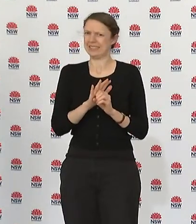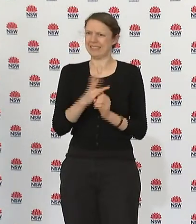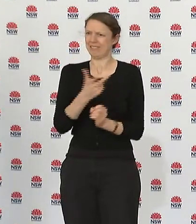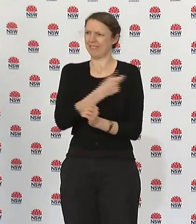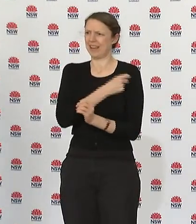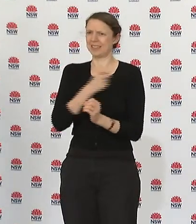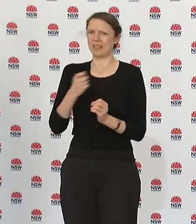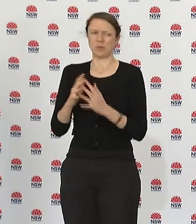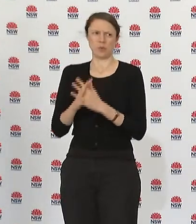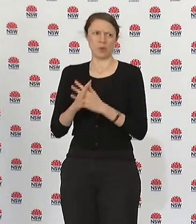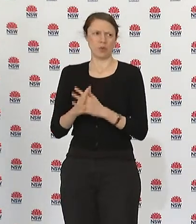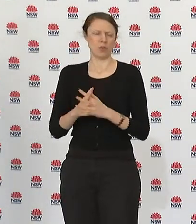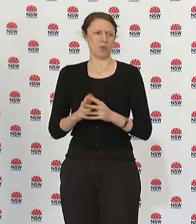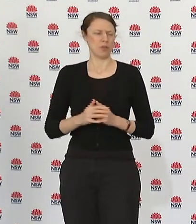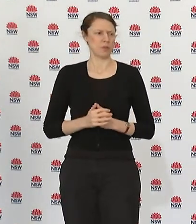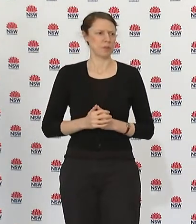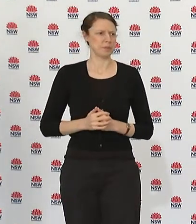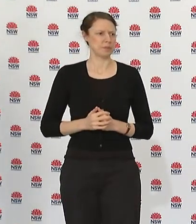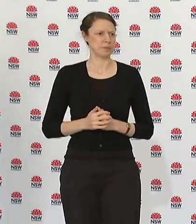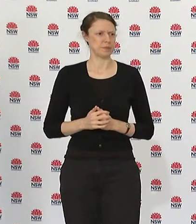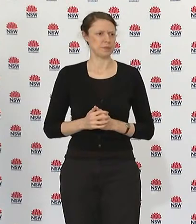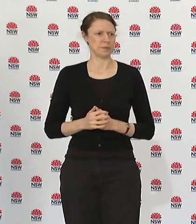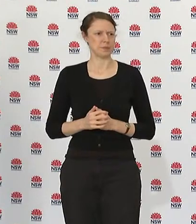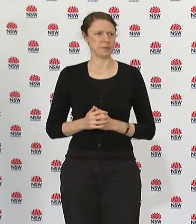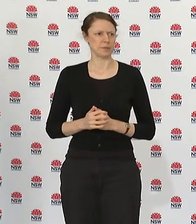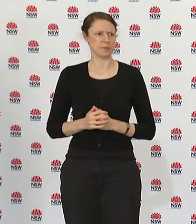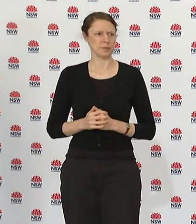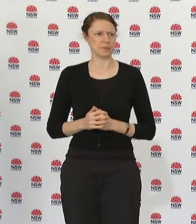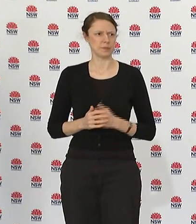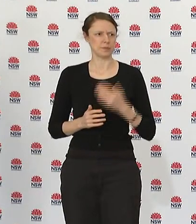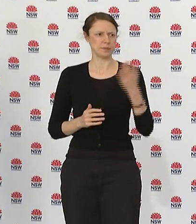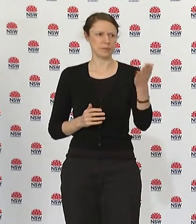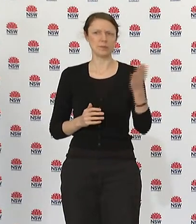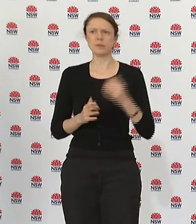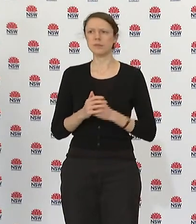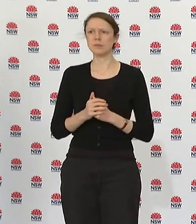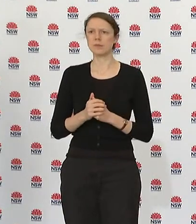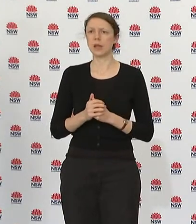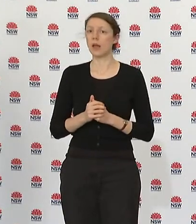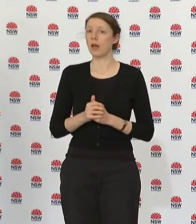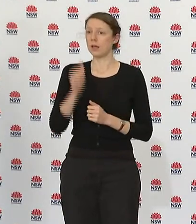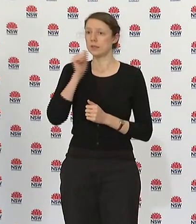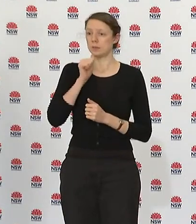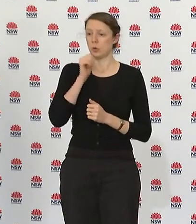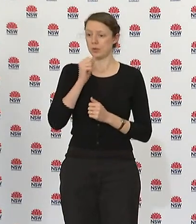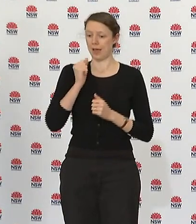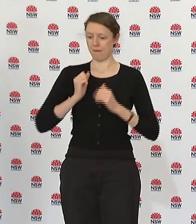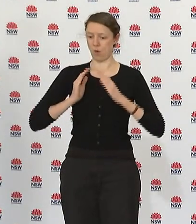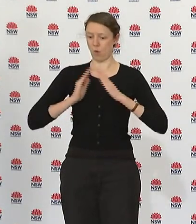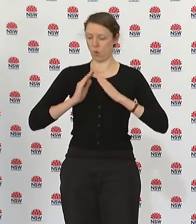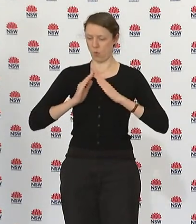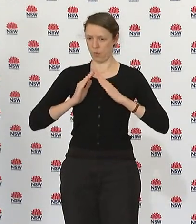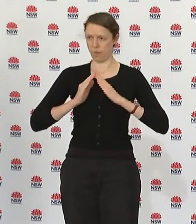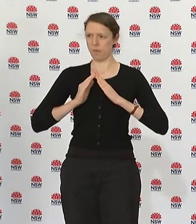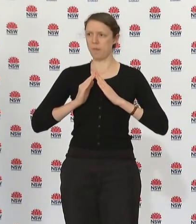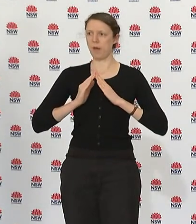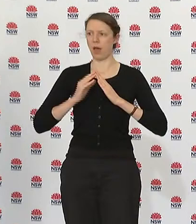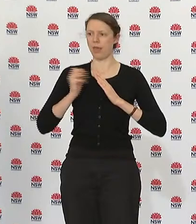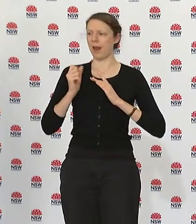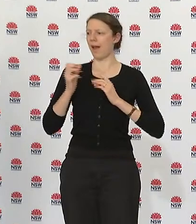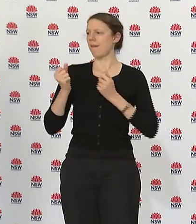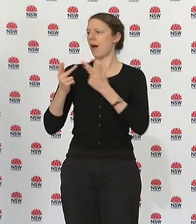my reading of them, so correct me if I'm wrong, but if you have a second home that you own in another part, you are actually allowed to travel to it. Is that